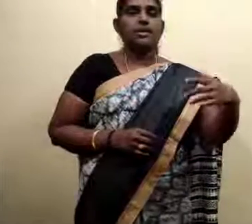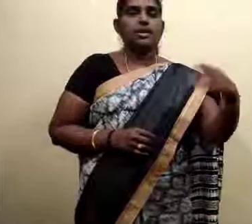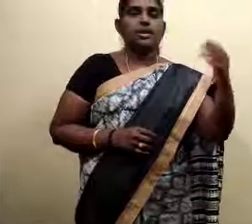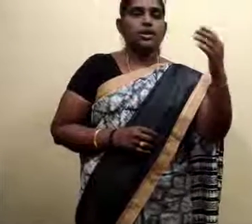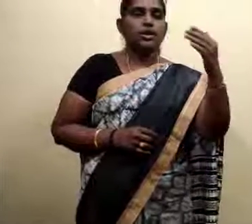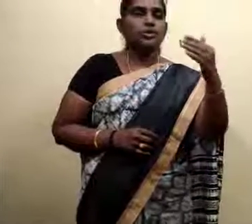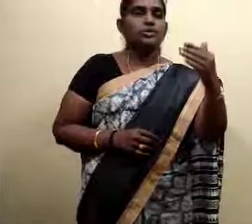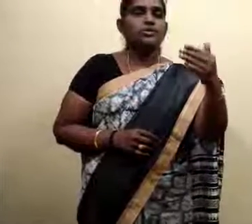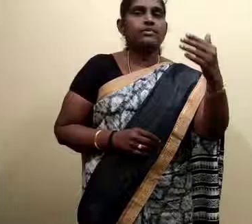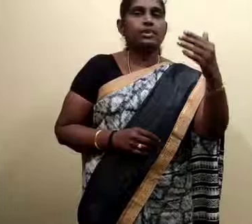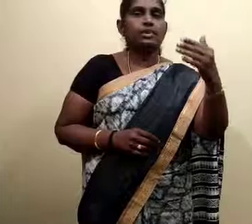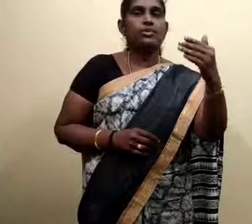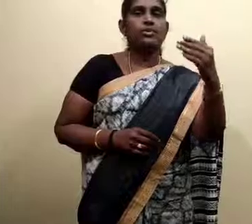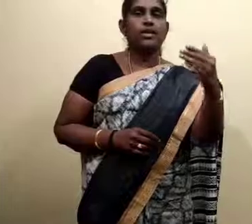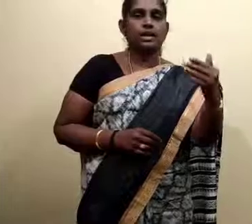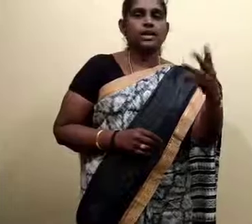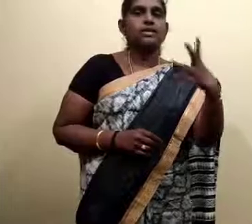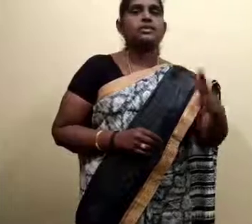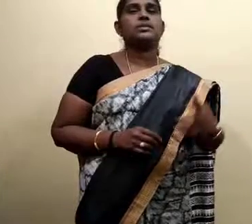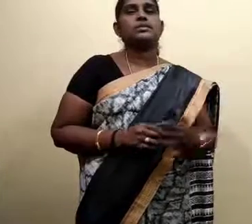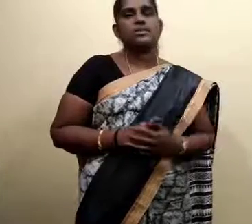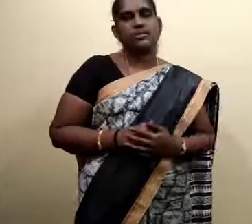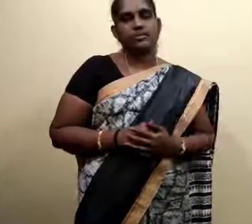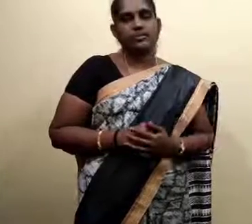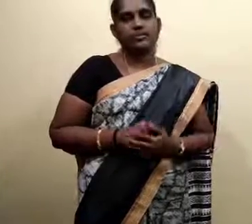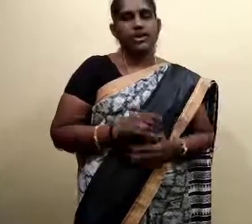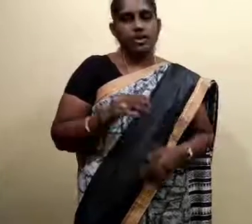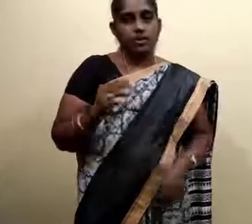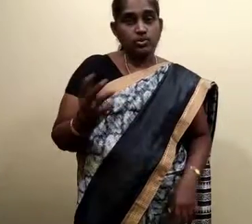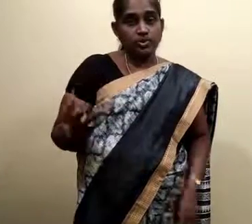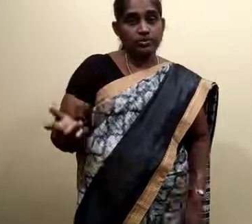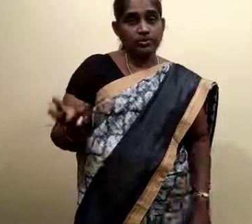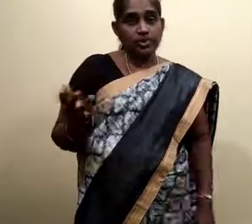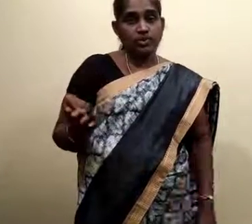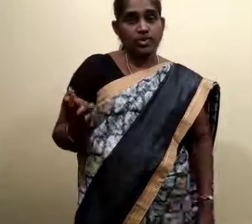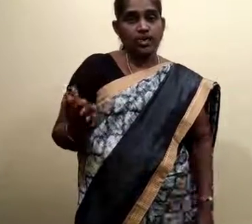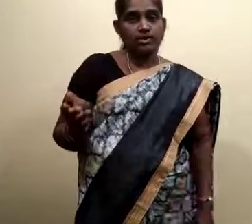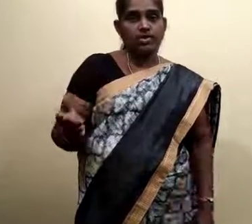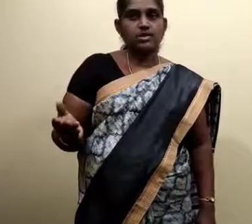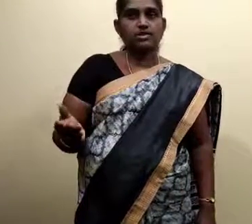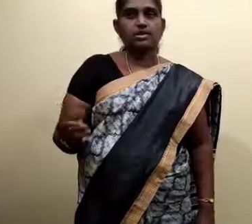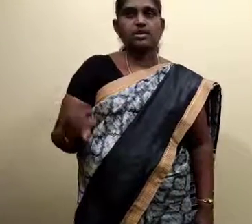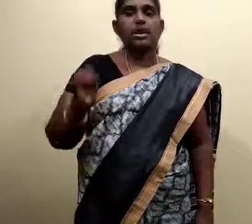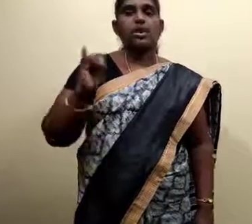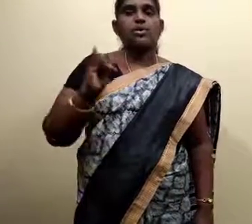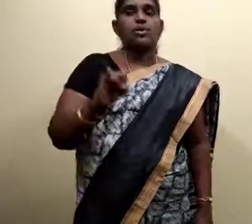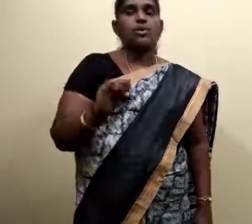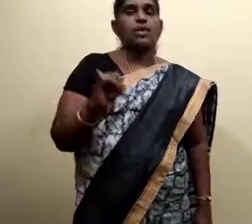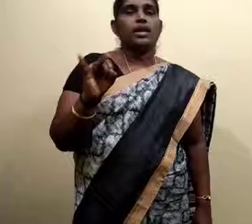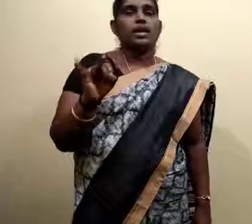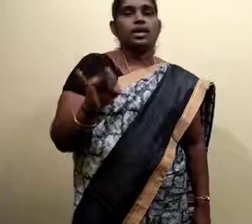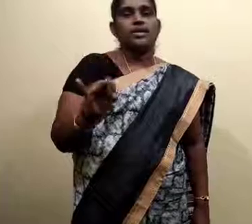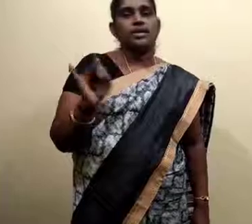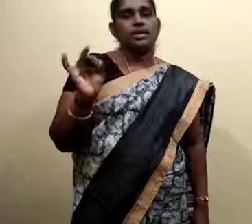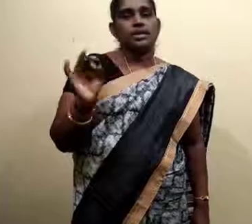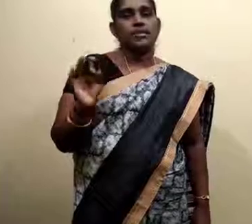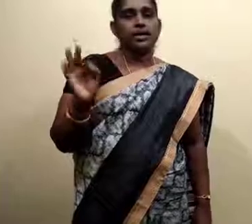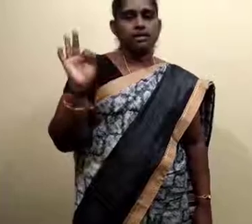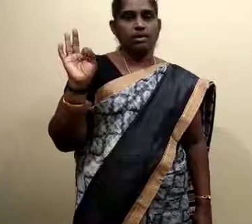Second one, use of new energy sources. Use of new energy sources. Coal, electricity,